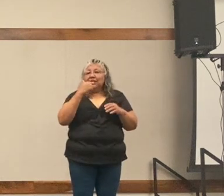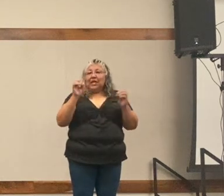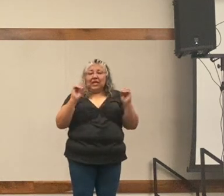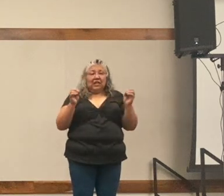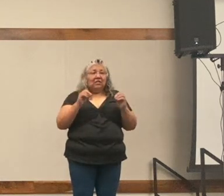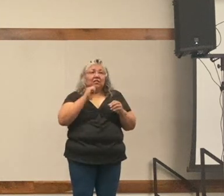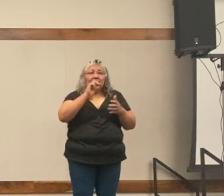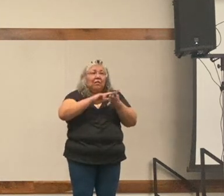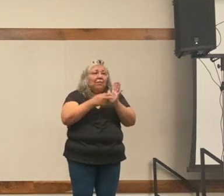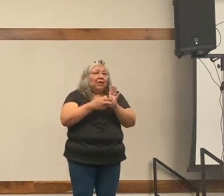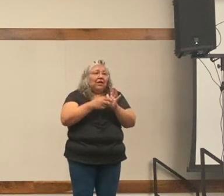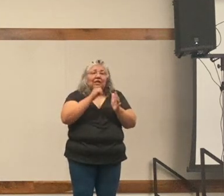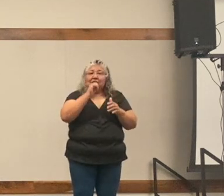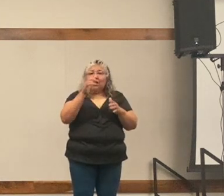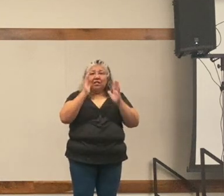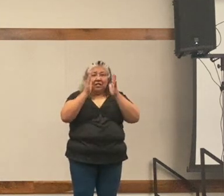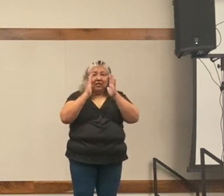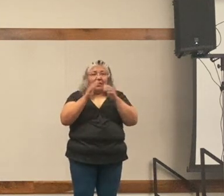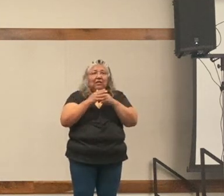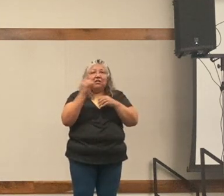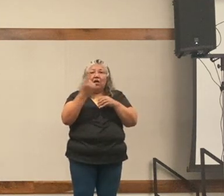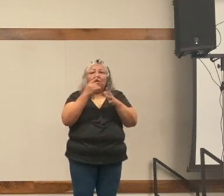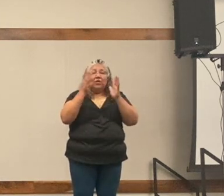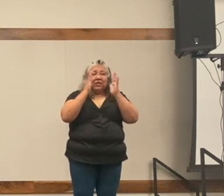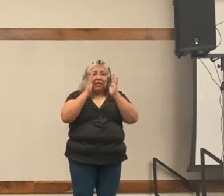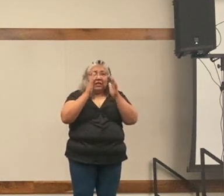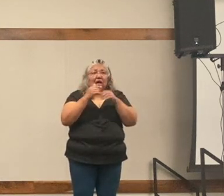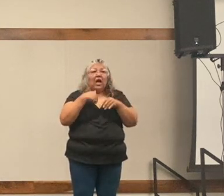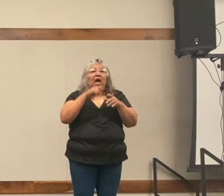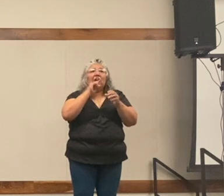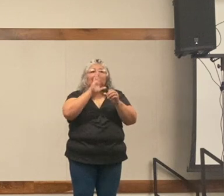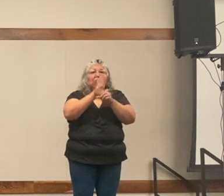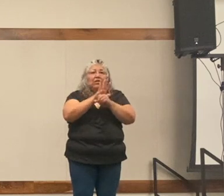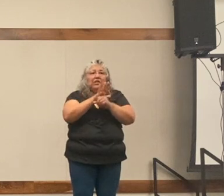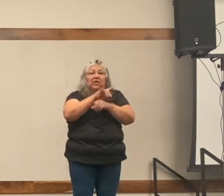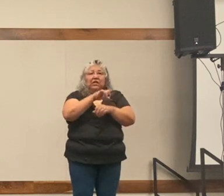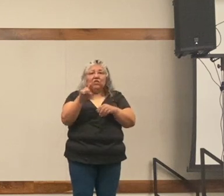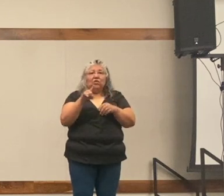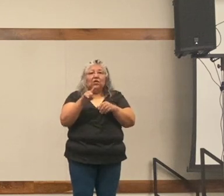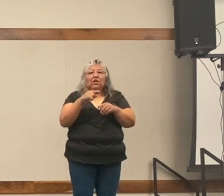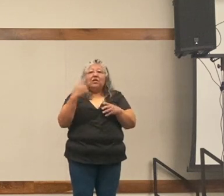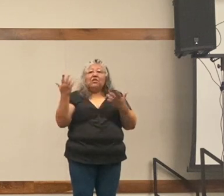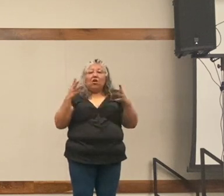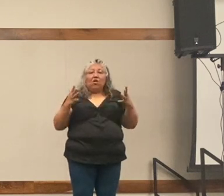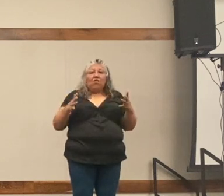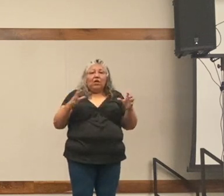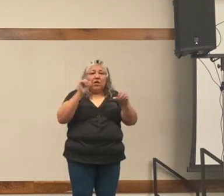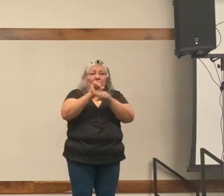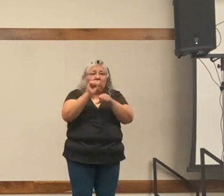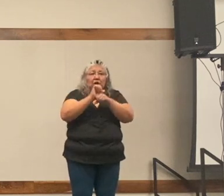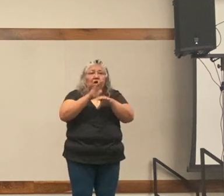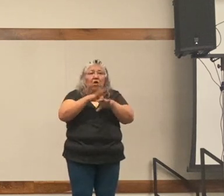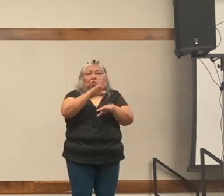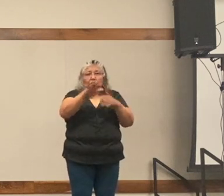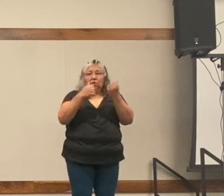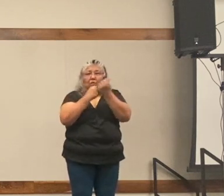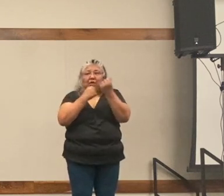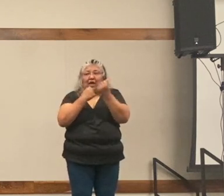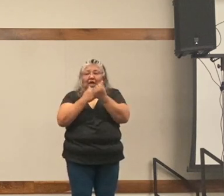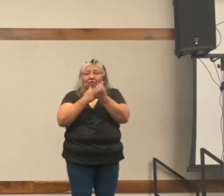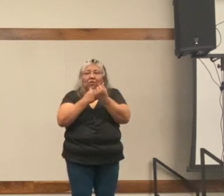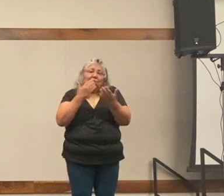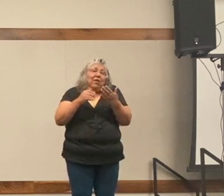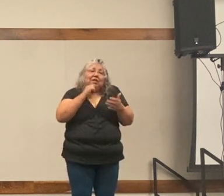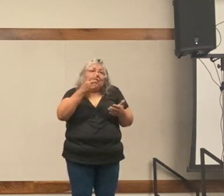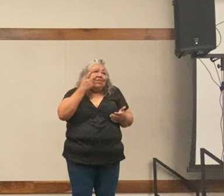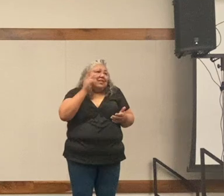doesn't mean he isn't listening, because he's always listening. I guarantee you, he is already working on your behalf, and you may